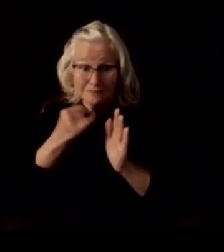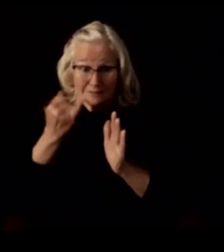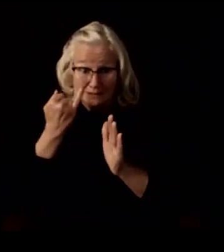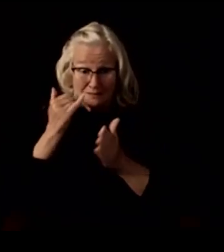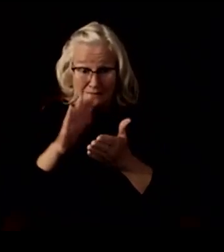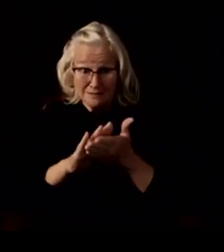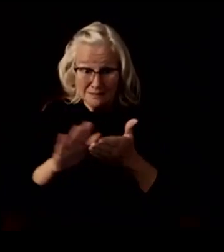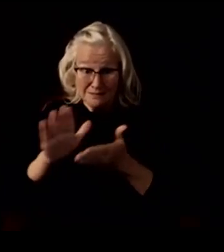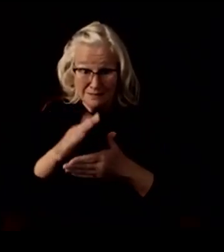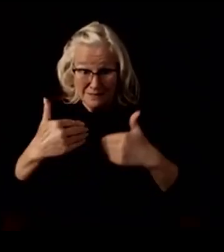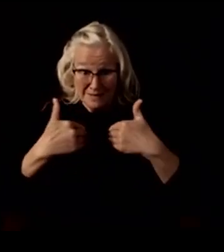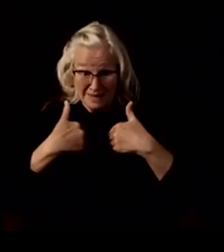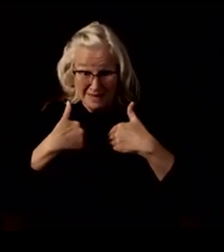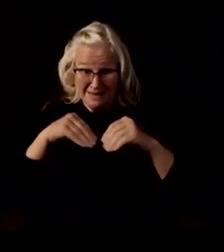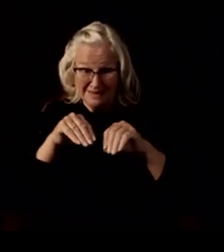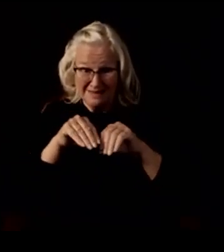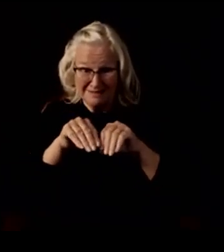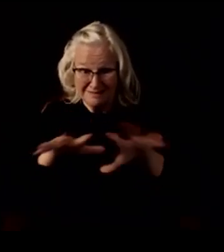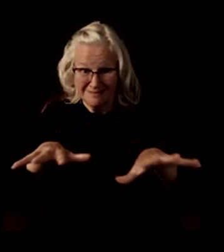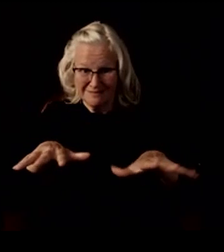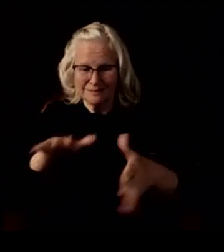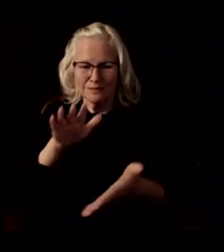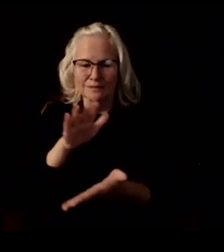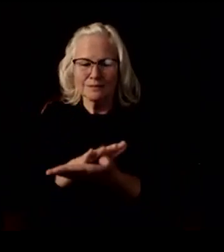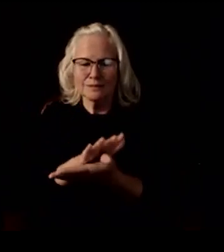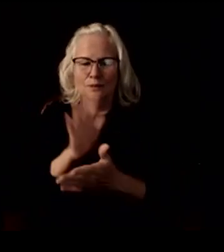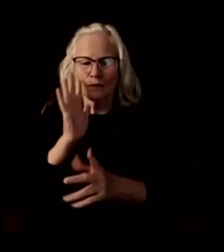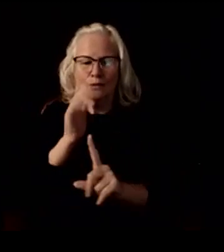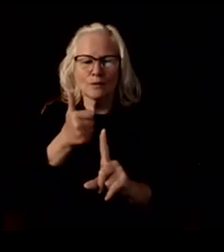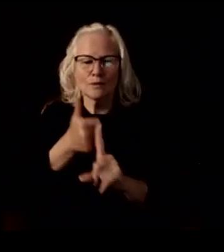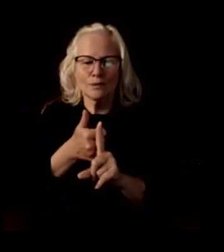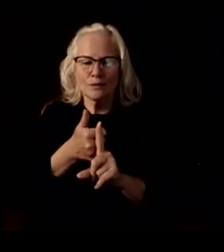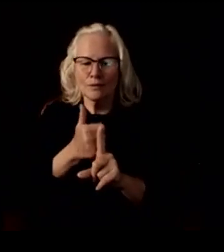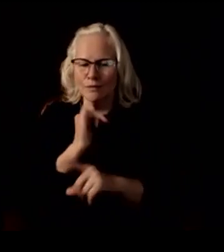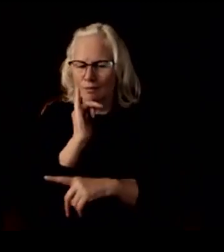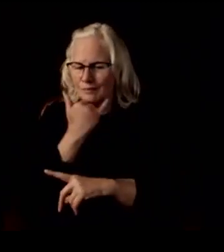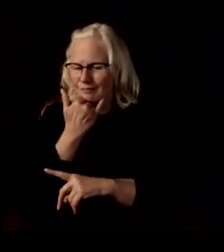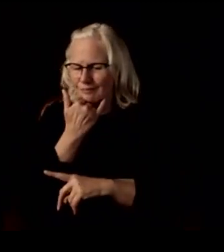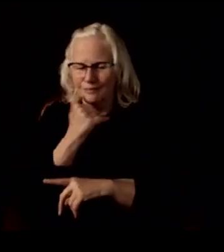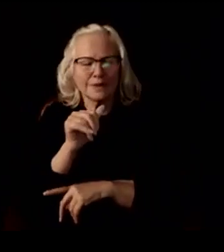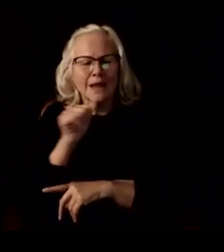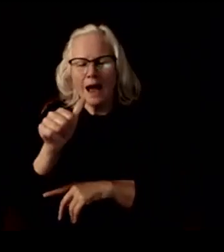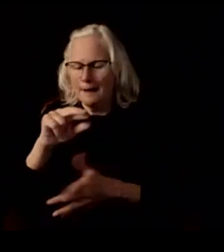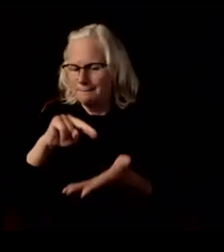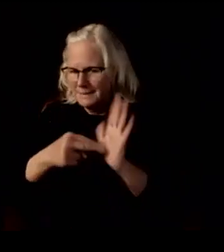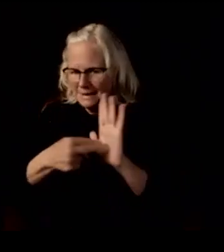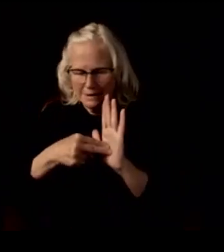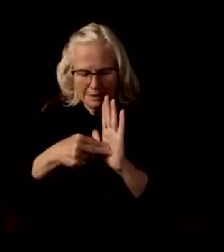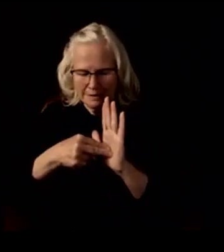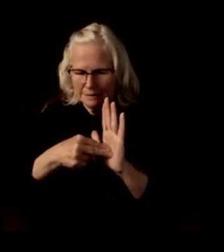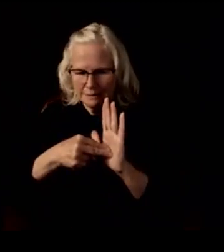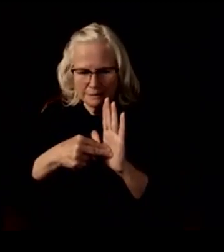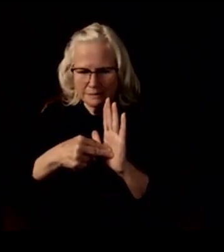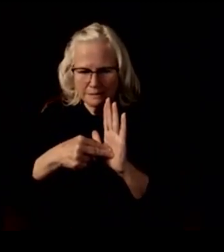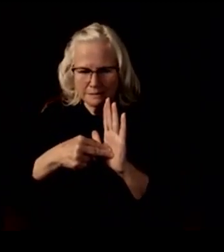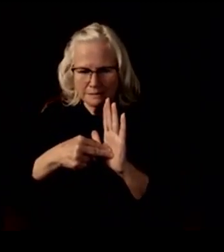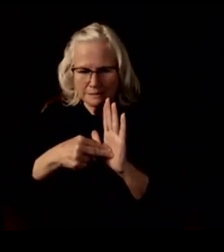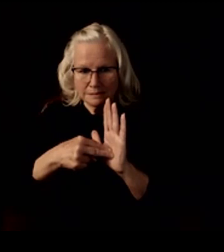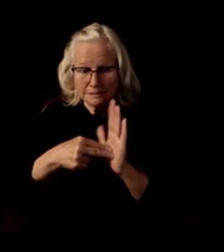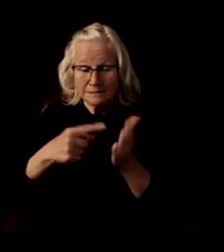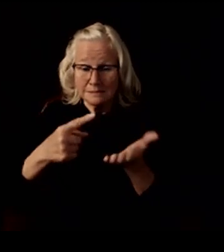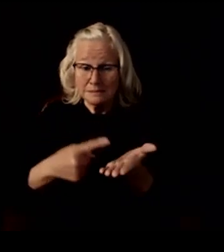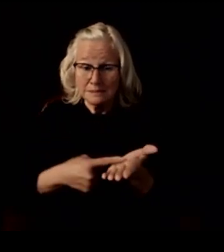associated with a college or university setting that we saw during the week of August 17th likely occurred off campus. According to